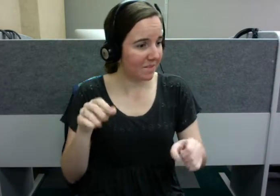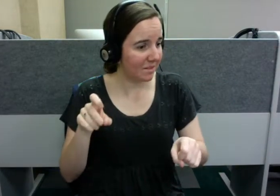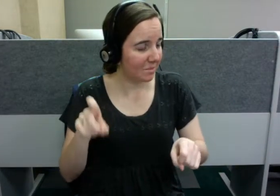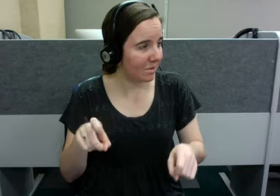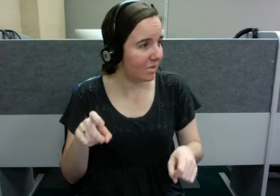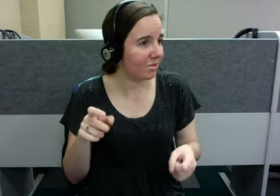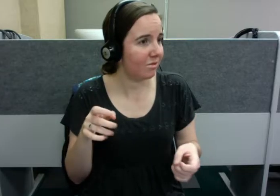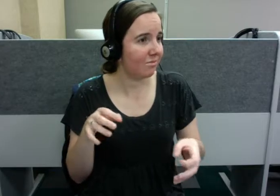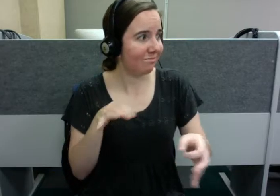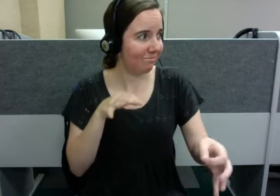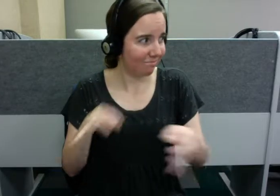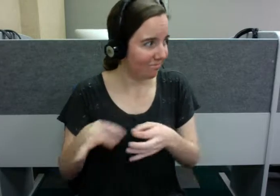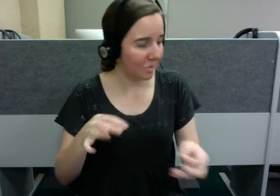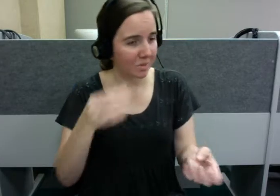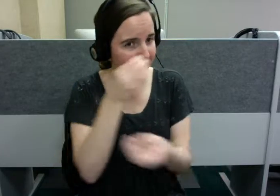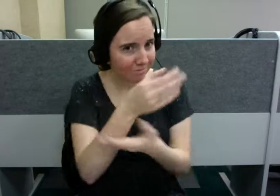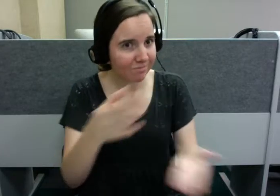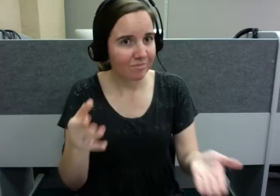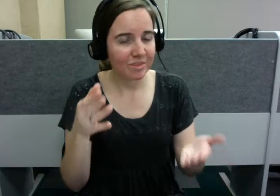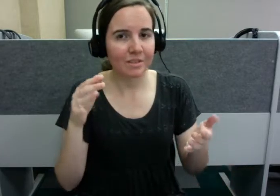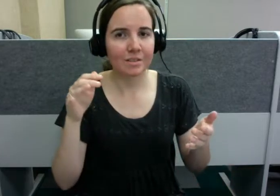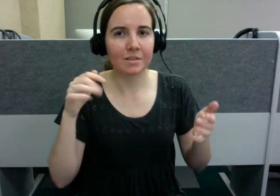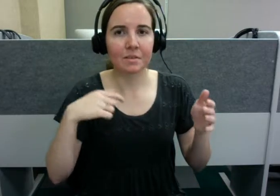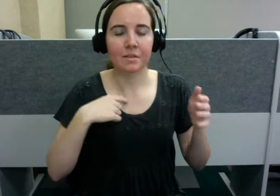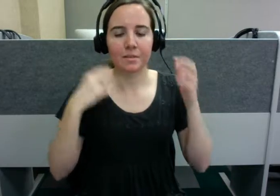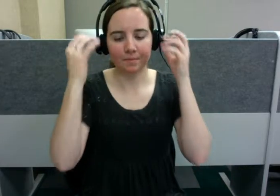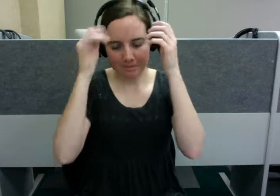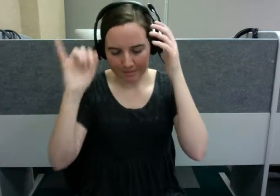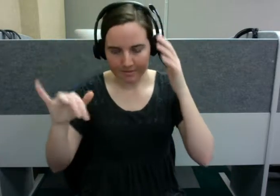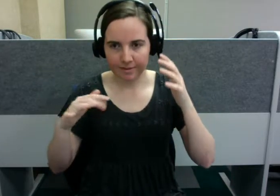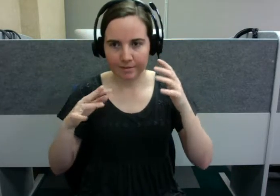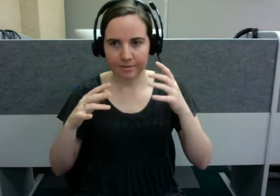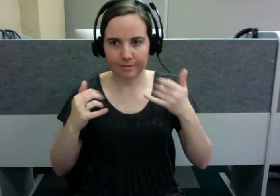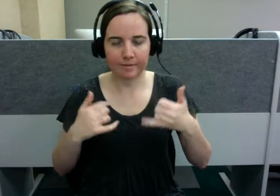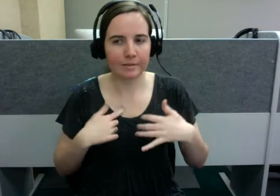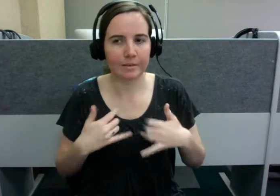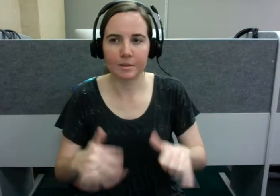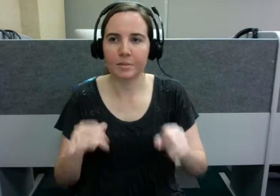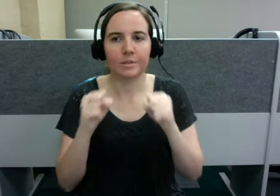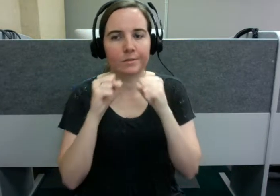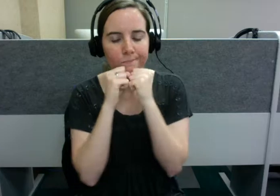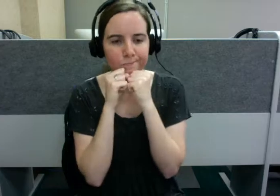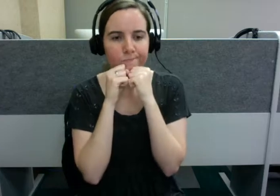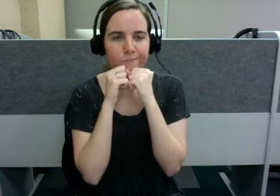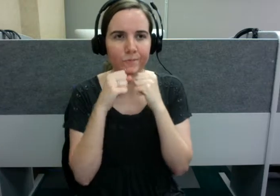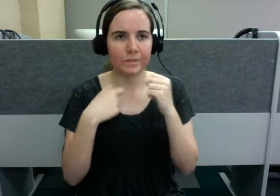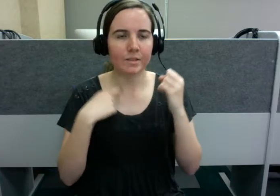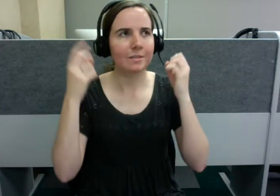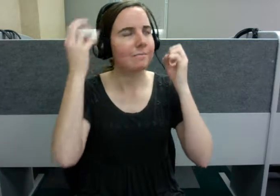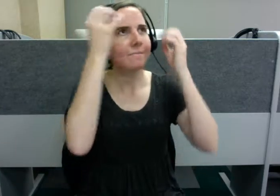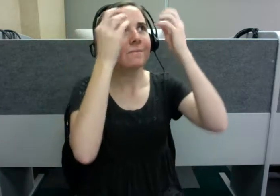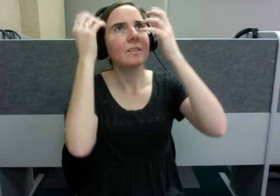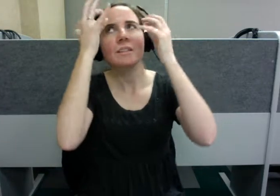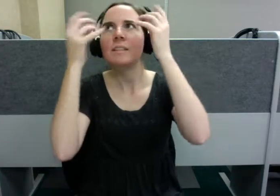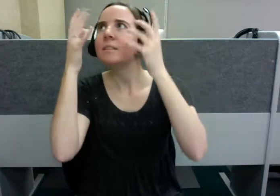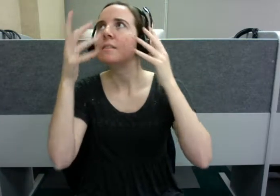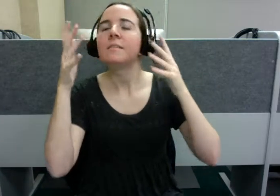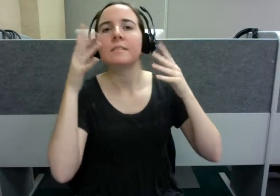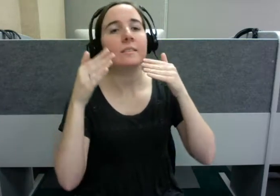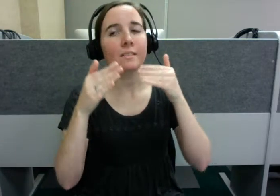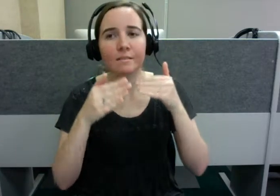So that's in my head, testicles are on my chin, thoughts are bouncing around, and after that